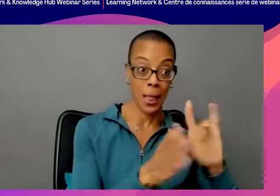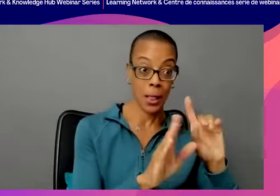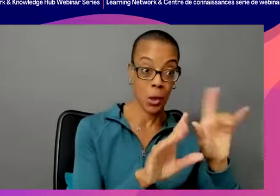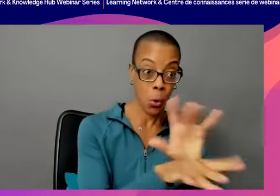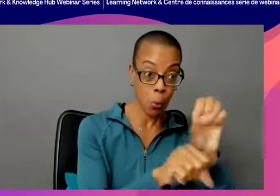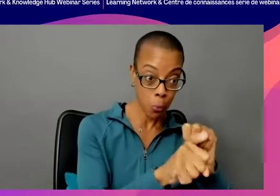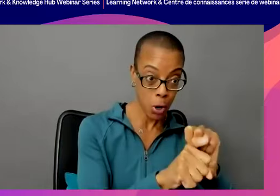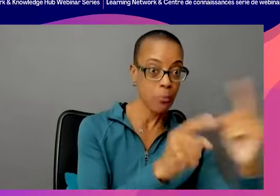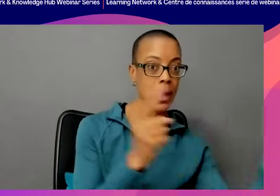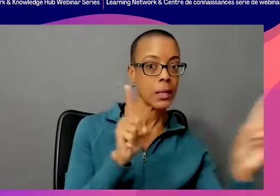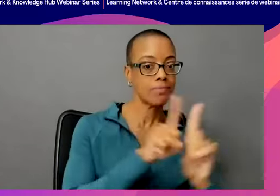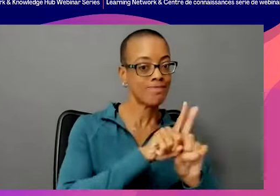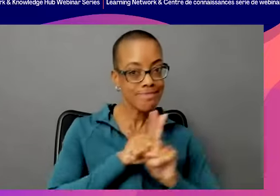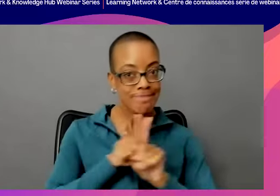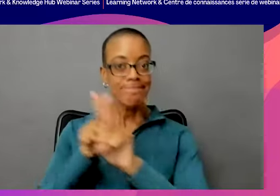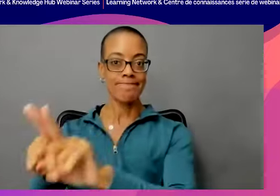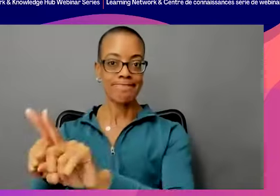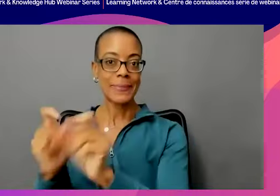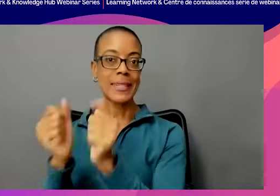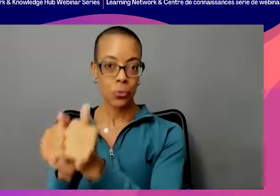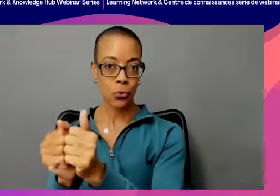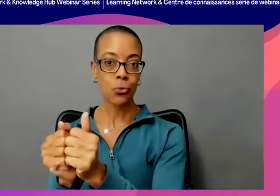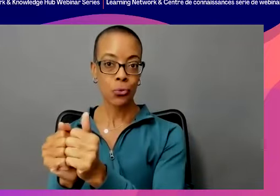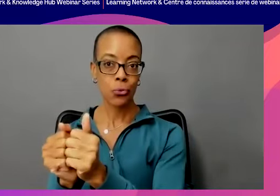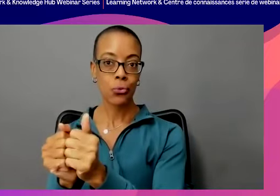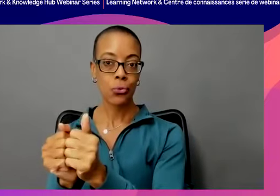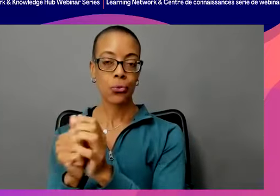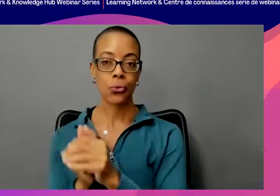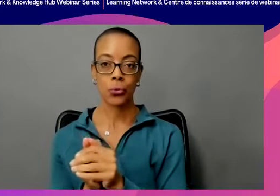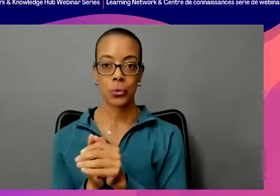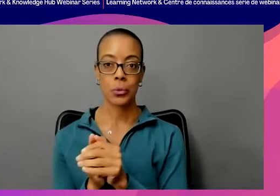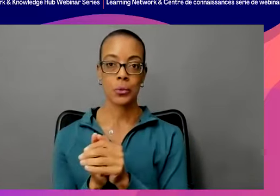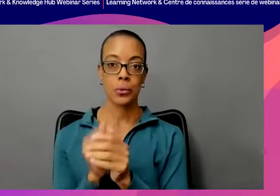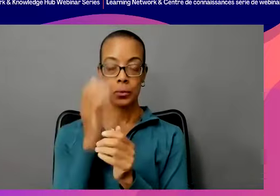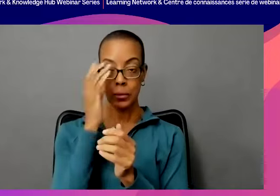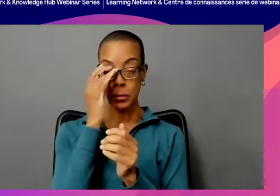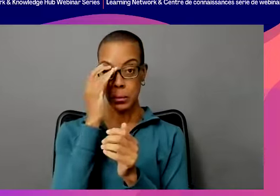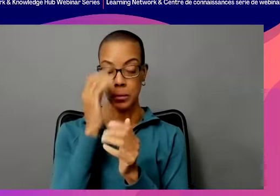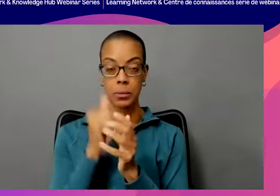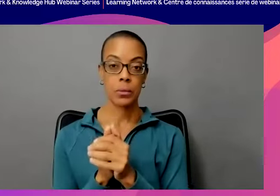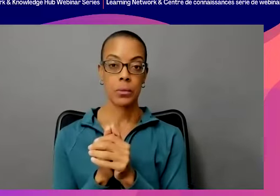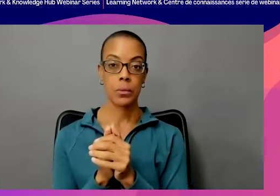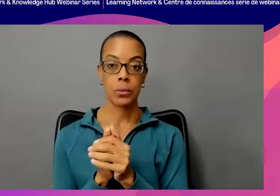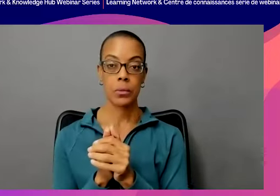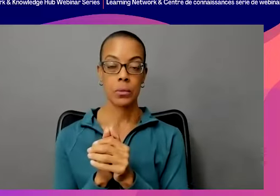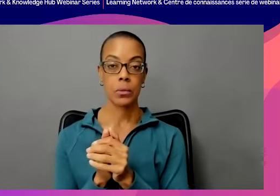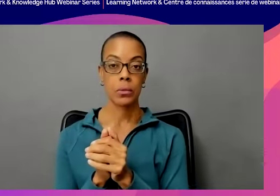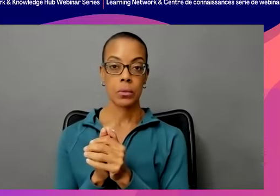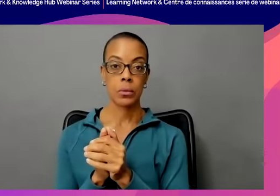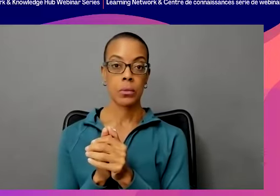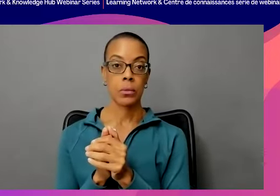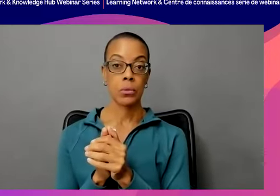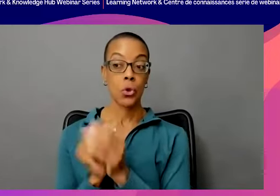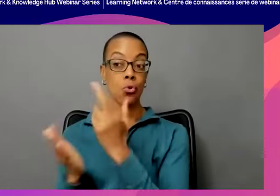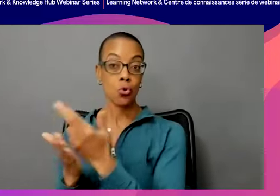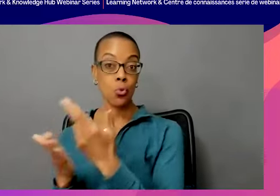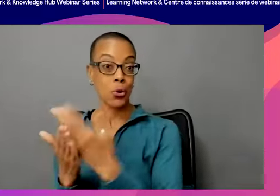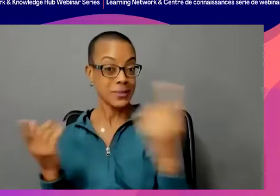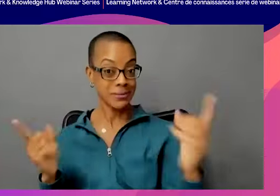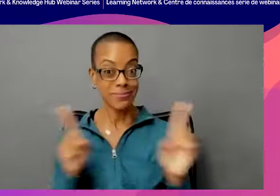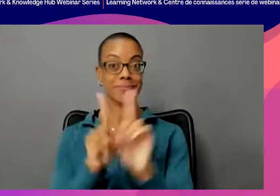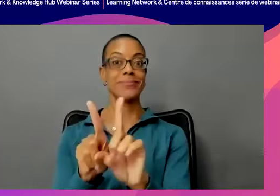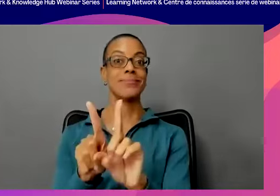VACFAS appointments, MCFD, which is our child apprehension system here in Vancouver. So going to the